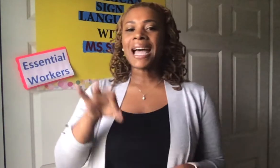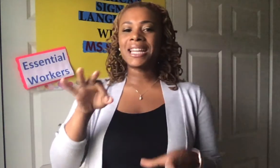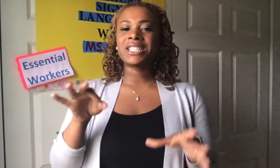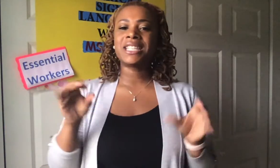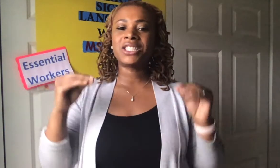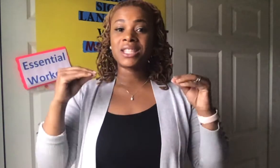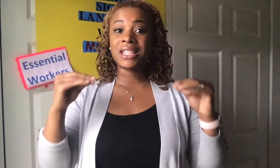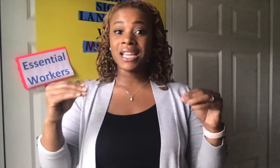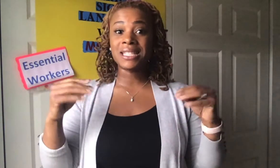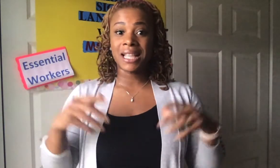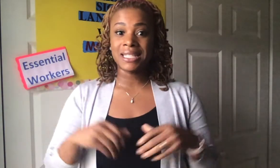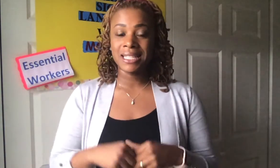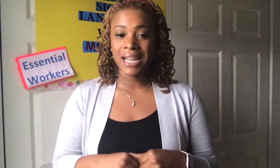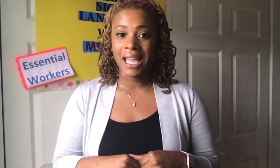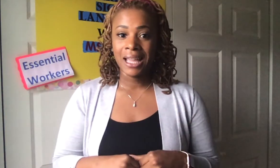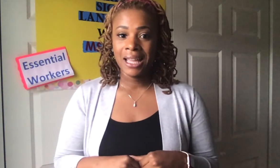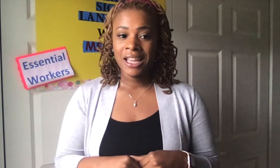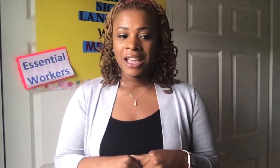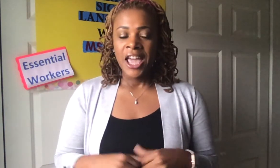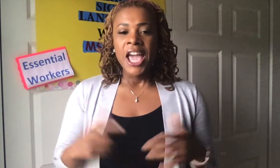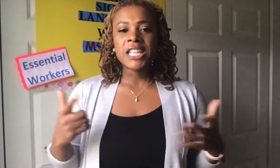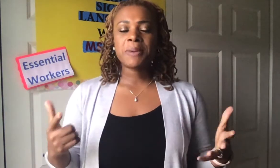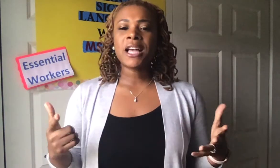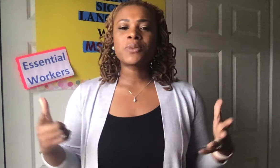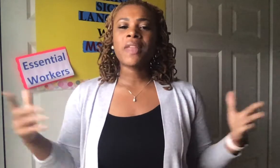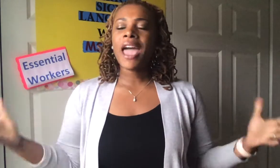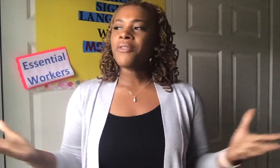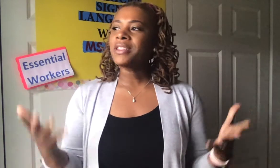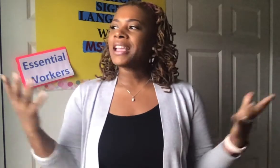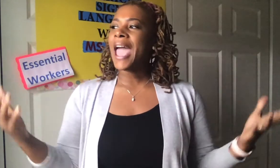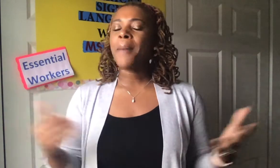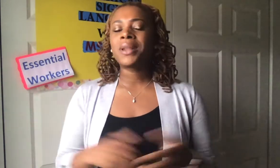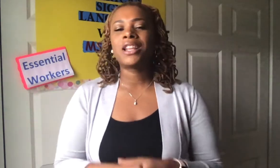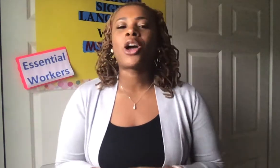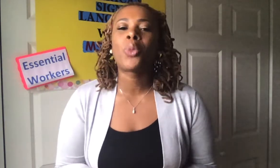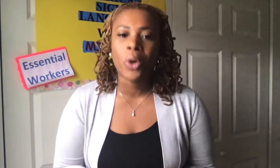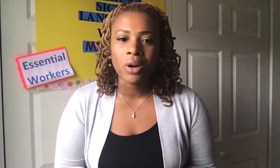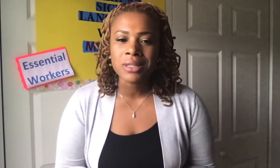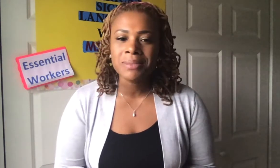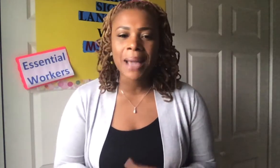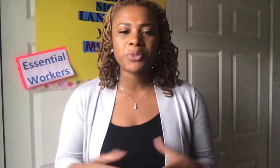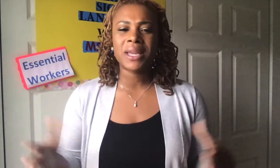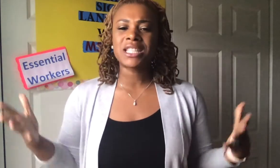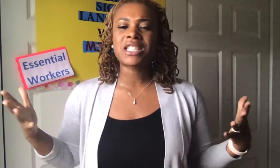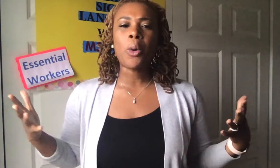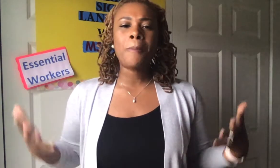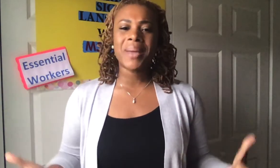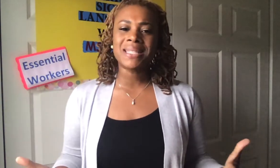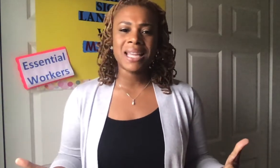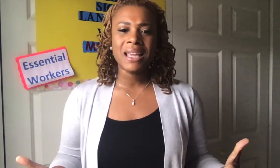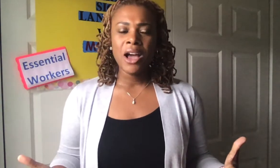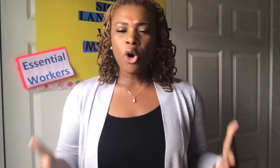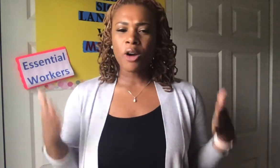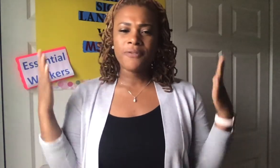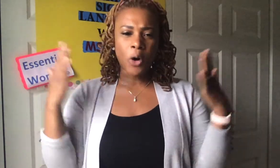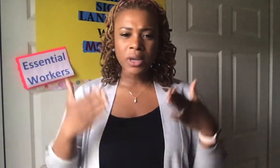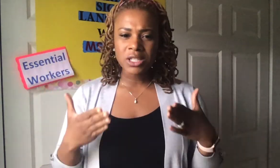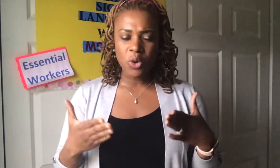to teach this lesson today is because with everything happening in our world, sometimes we get so busy or focused